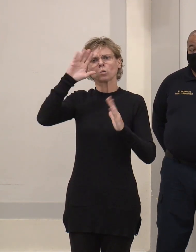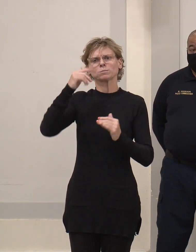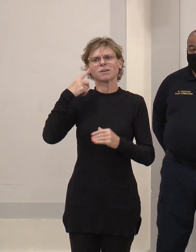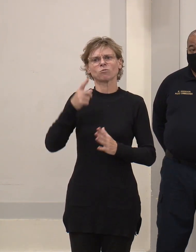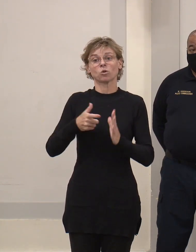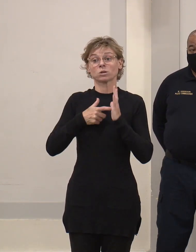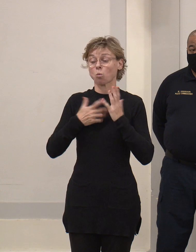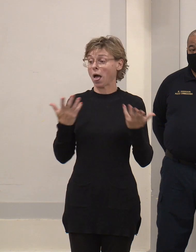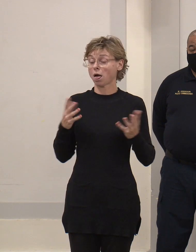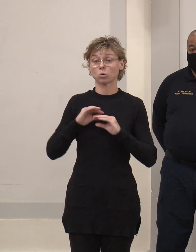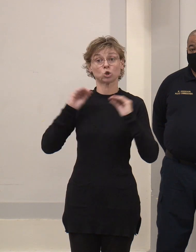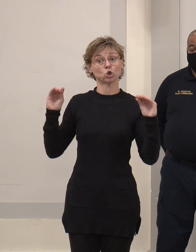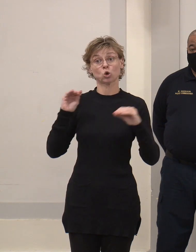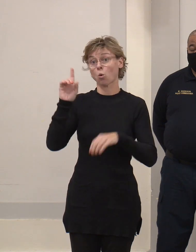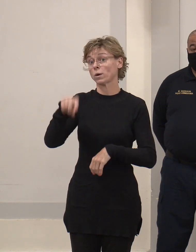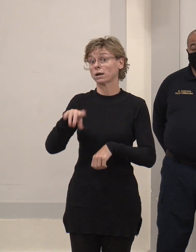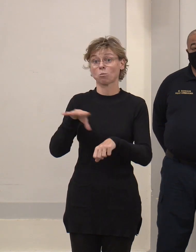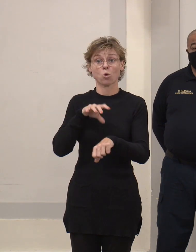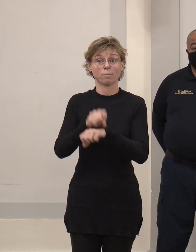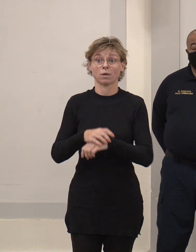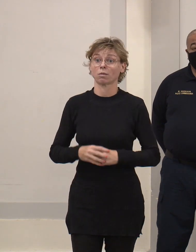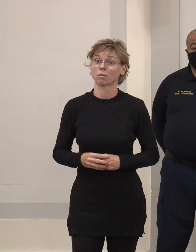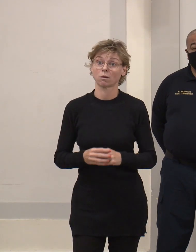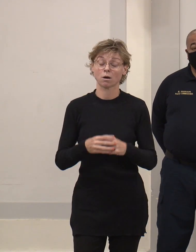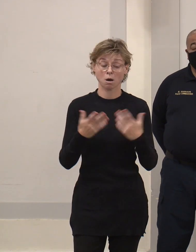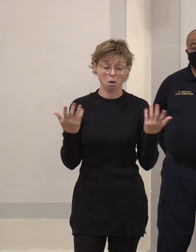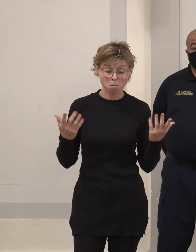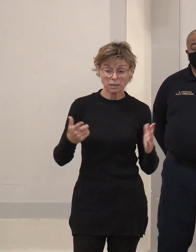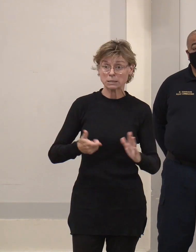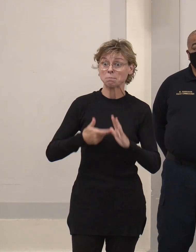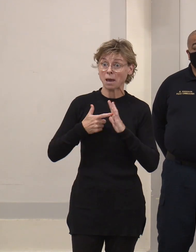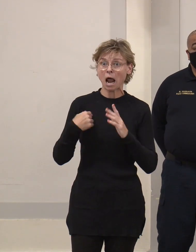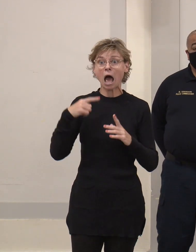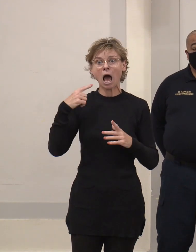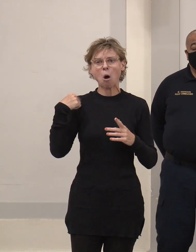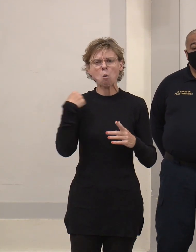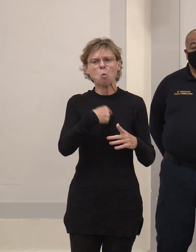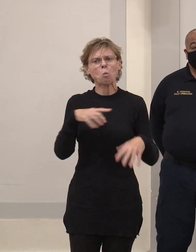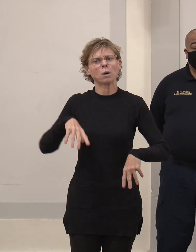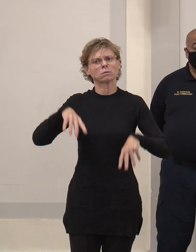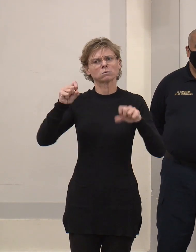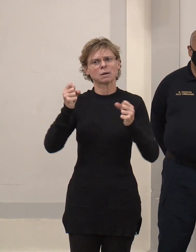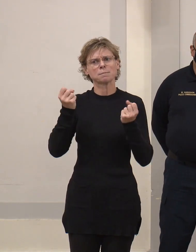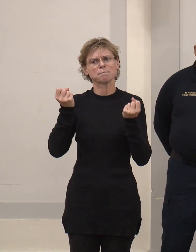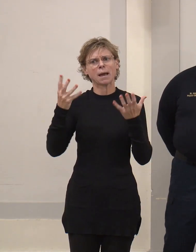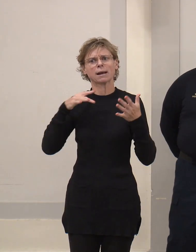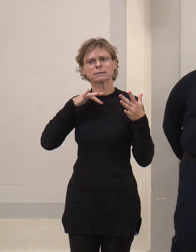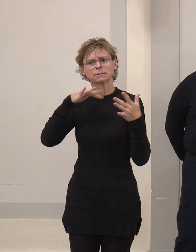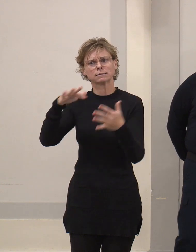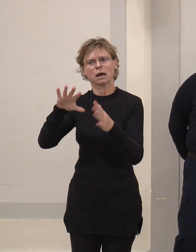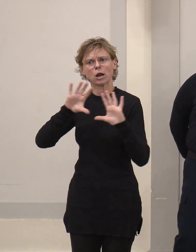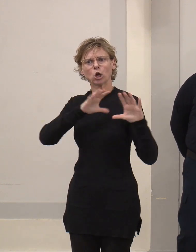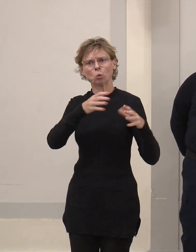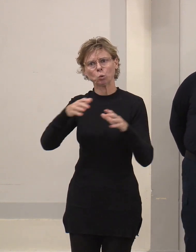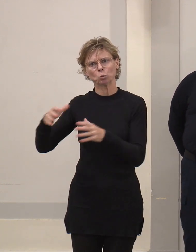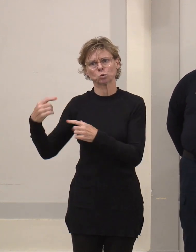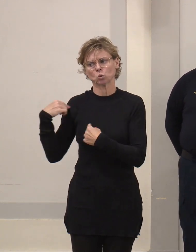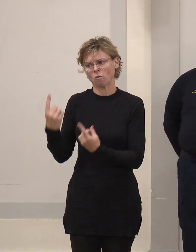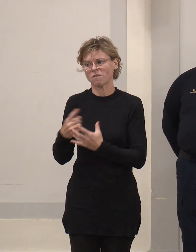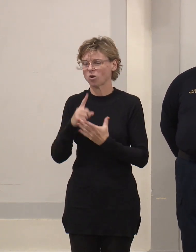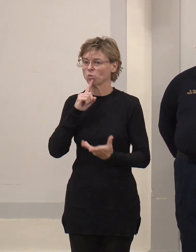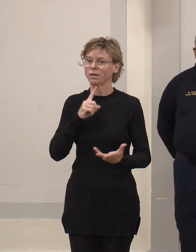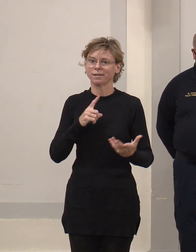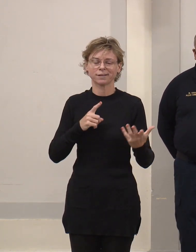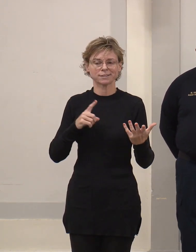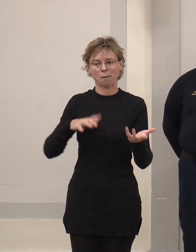Yeah, so no appointment needed. I think demand, we've done a lot of focus groups prior to this point, and it's a mixed bag, right? And so we